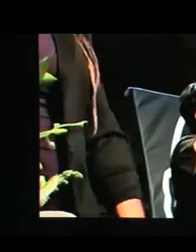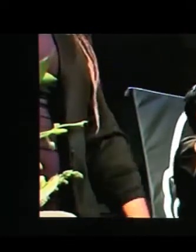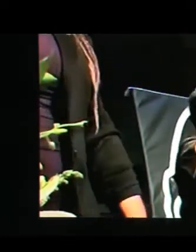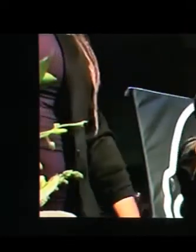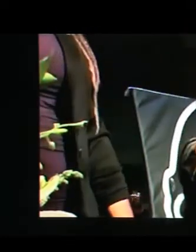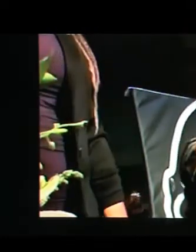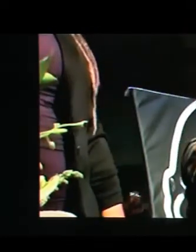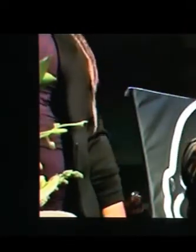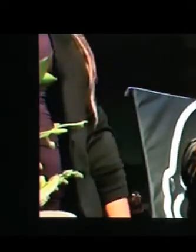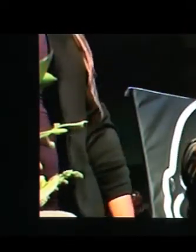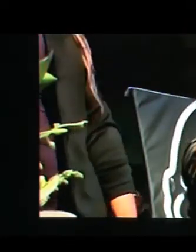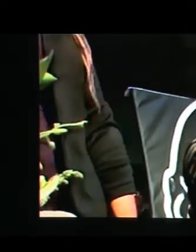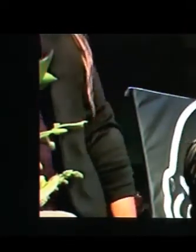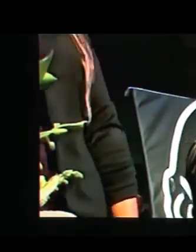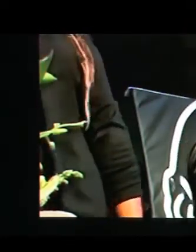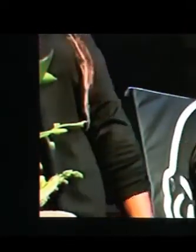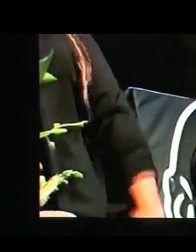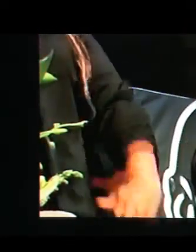For